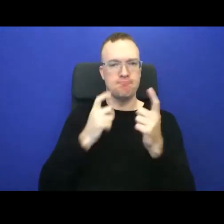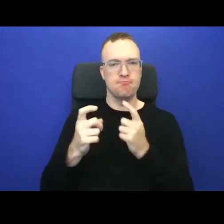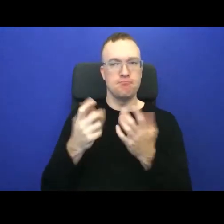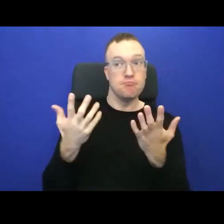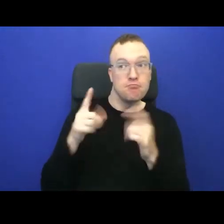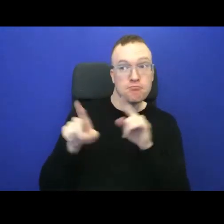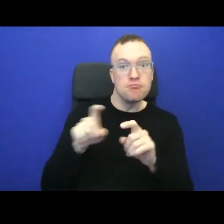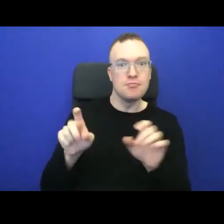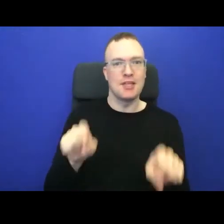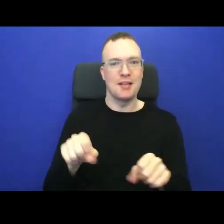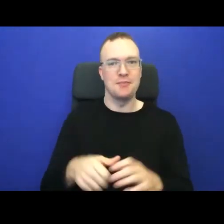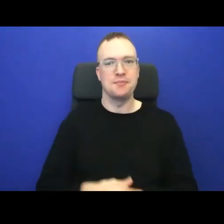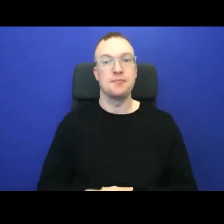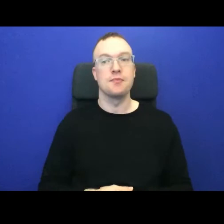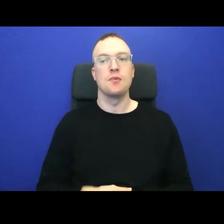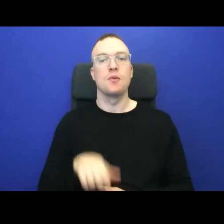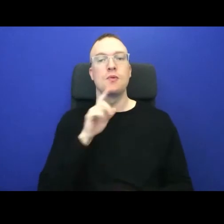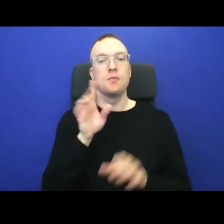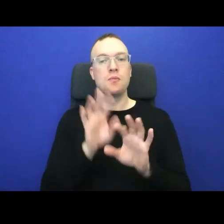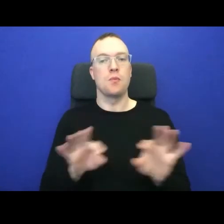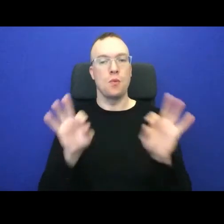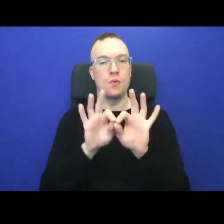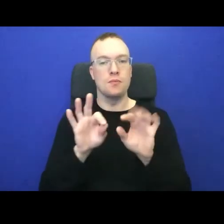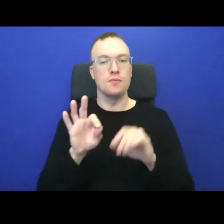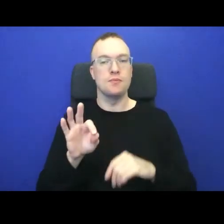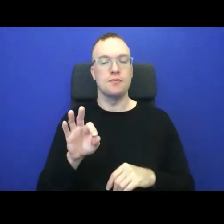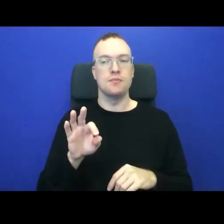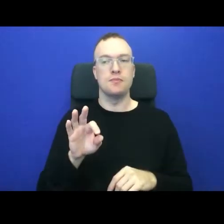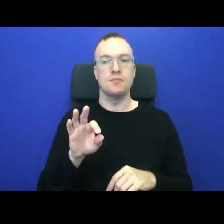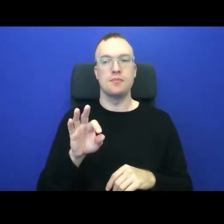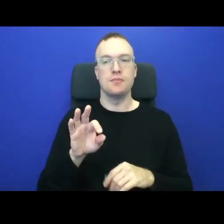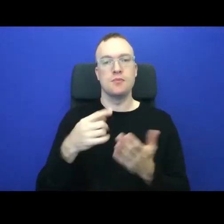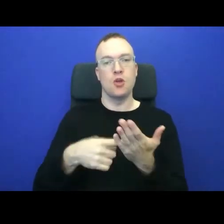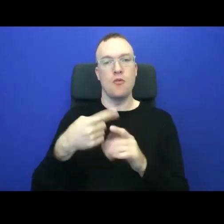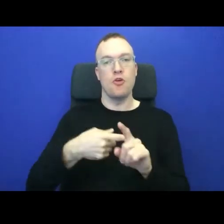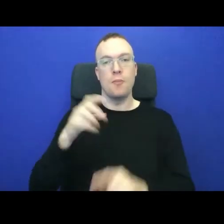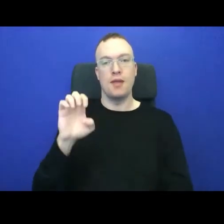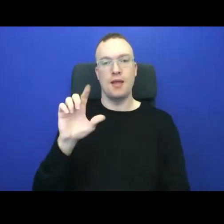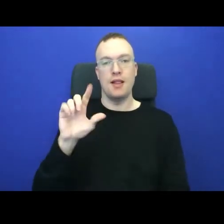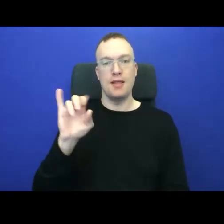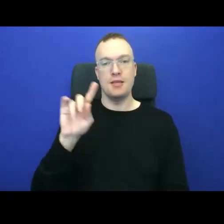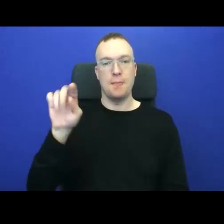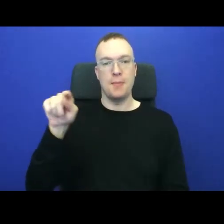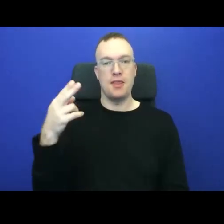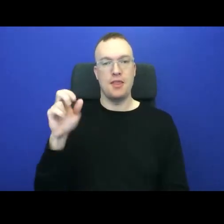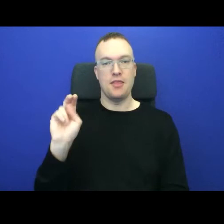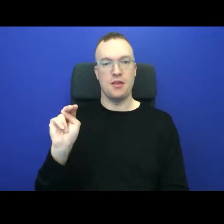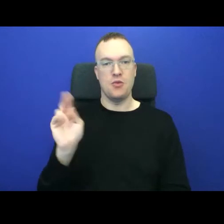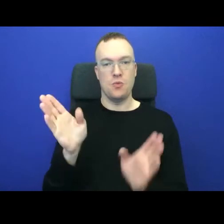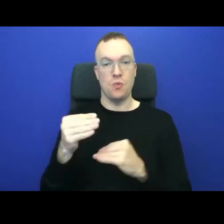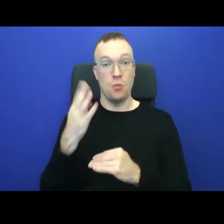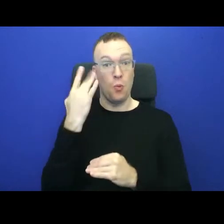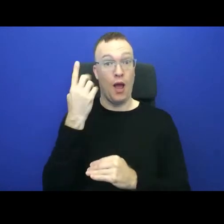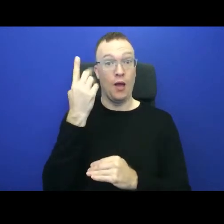end. And it's significant that I'm talking to you from the Elizabethan room, because one of the stories I'm going to tell you today is a